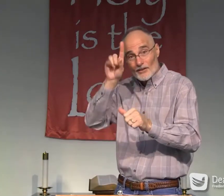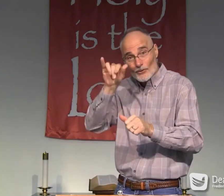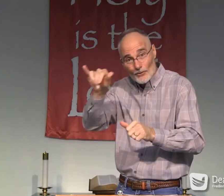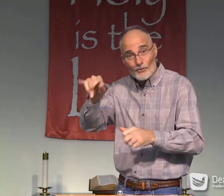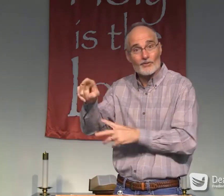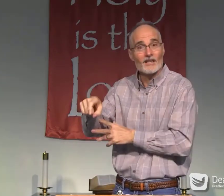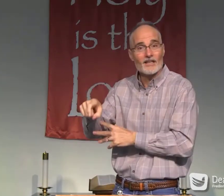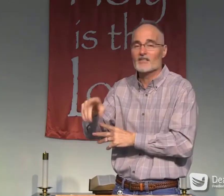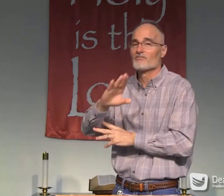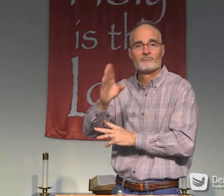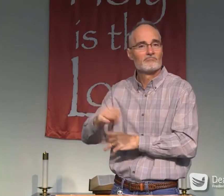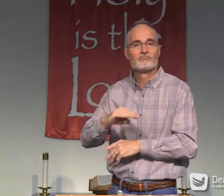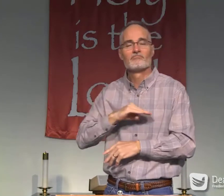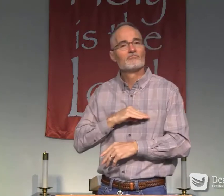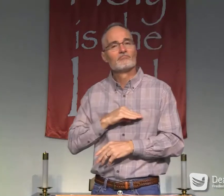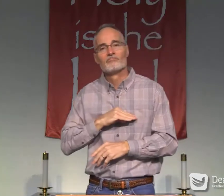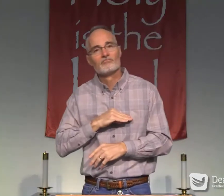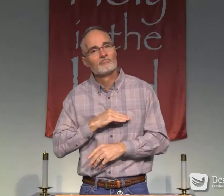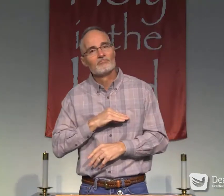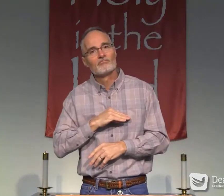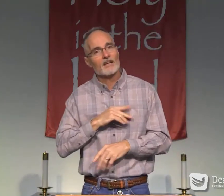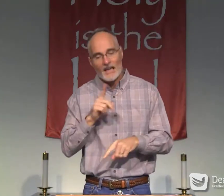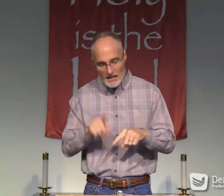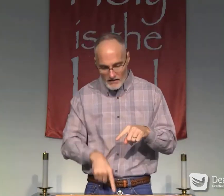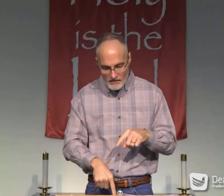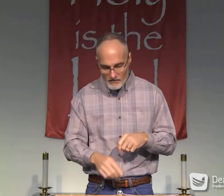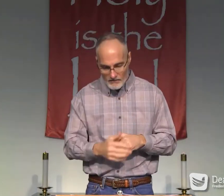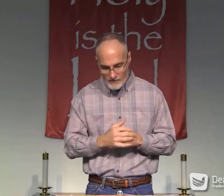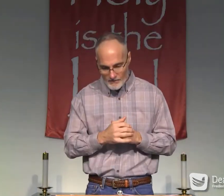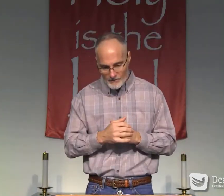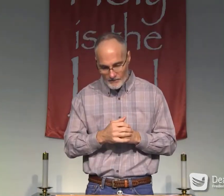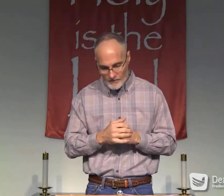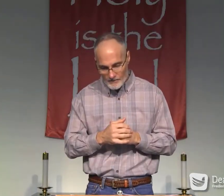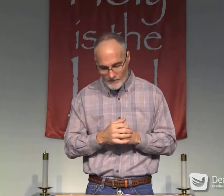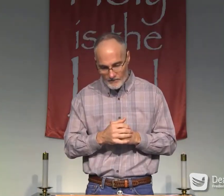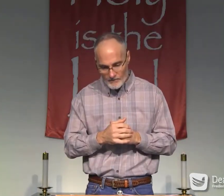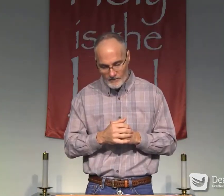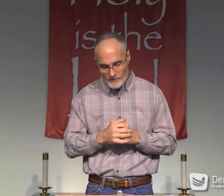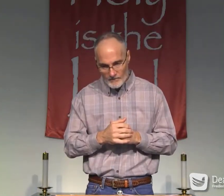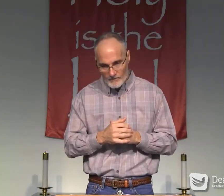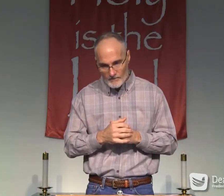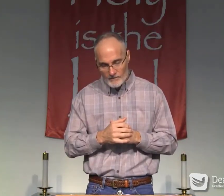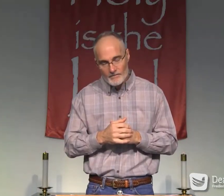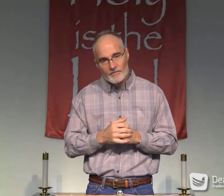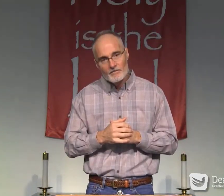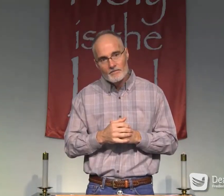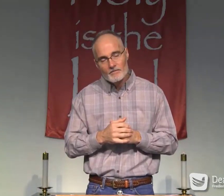But our true, permanent, eternal needs will never be met by them.